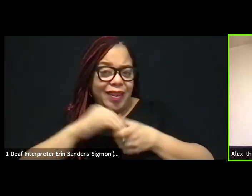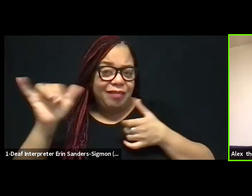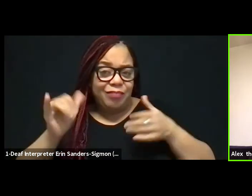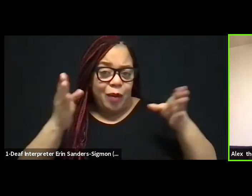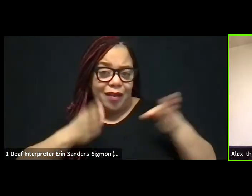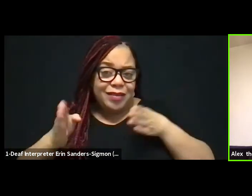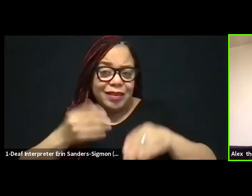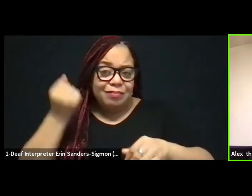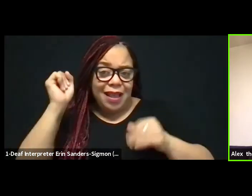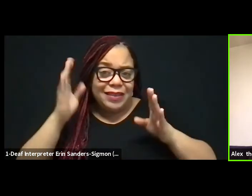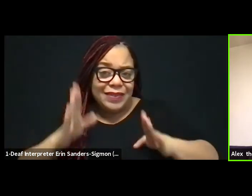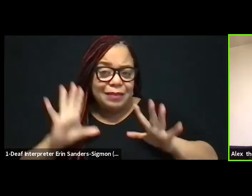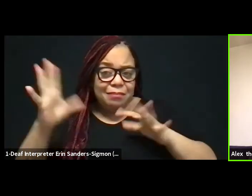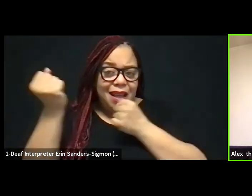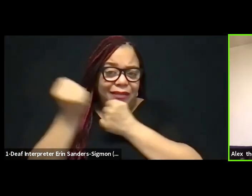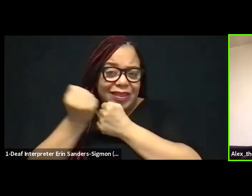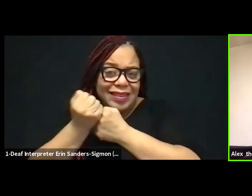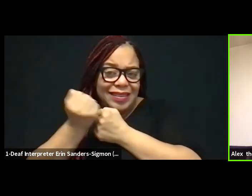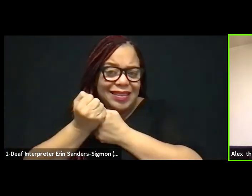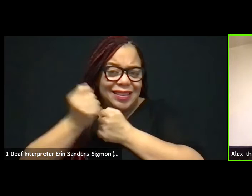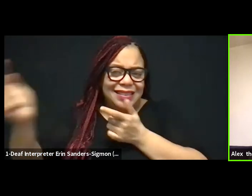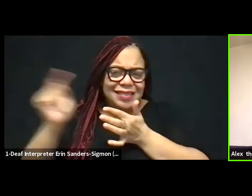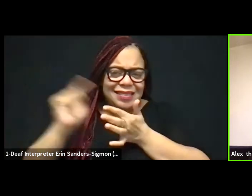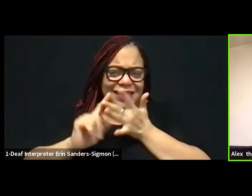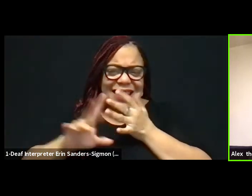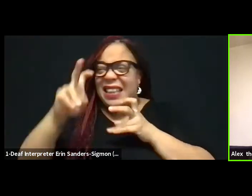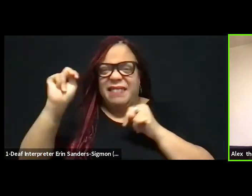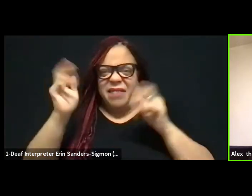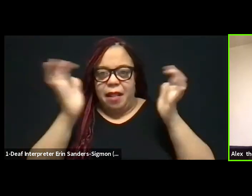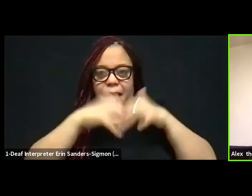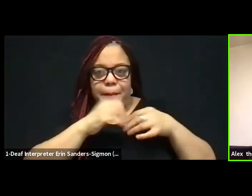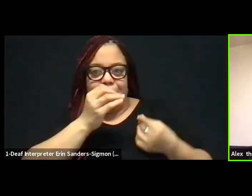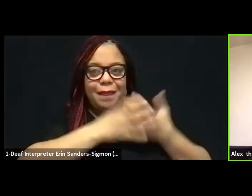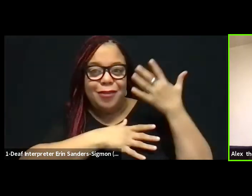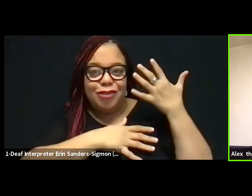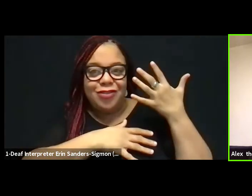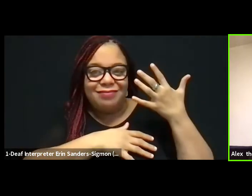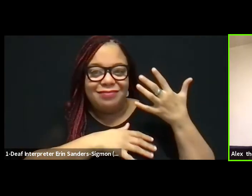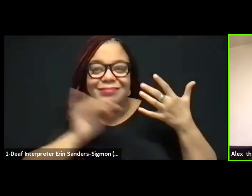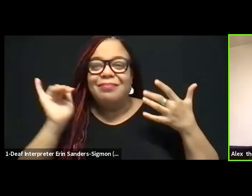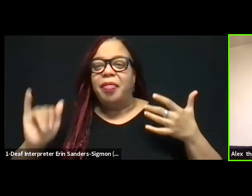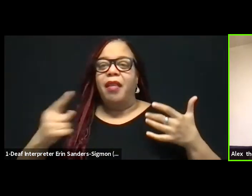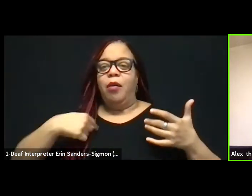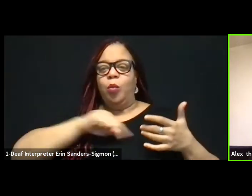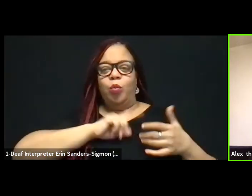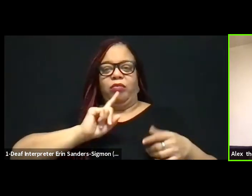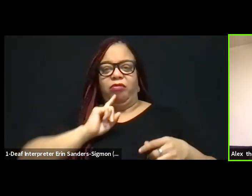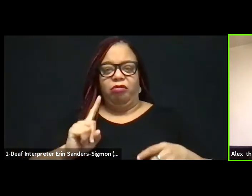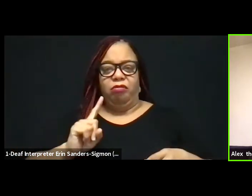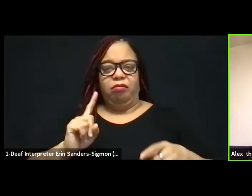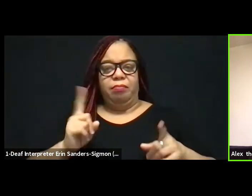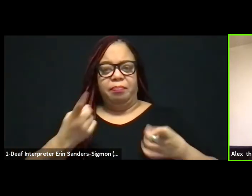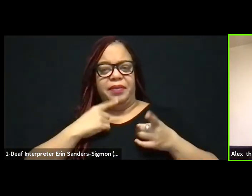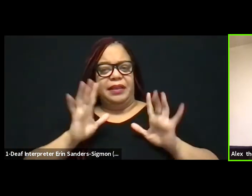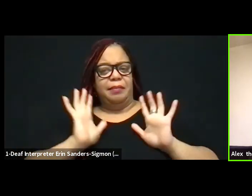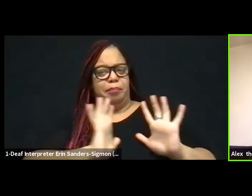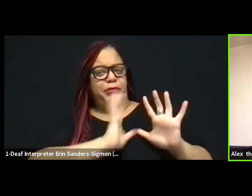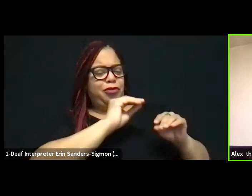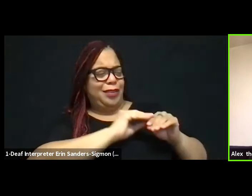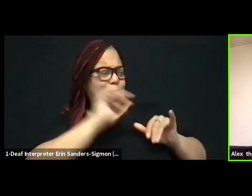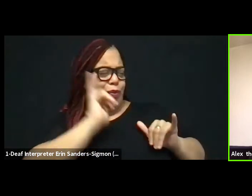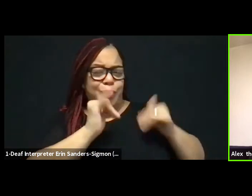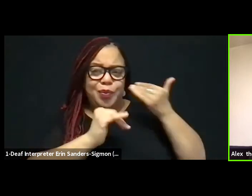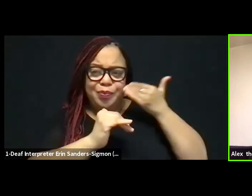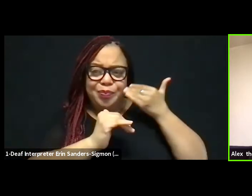being pushed into like, you know, silencing youth in spaces or certain silos and, you know, or having our work in